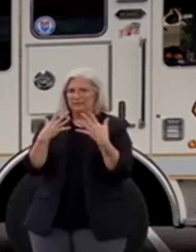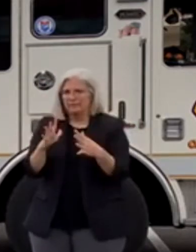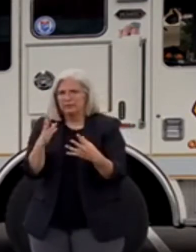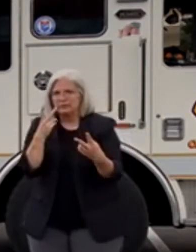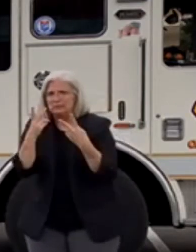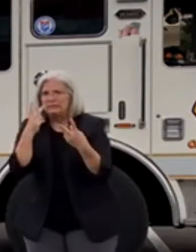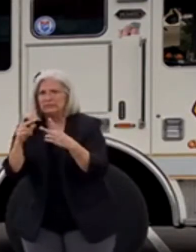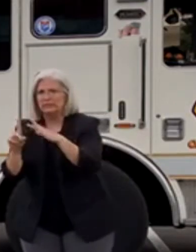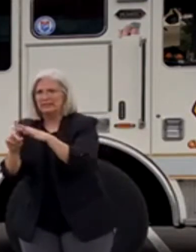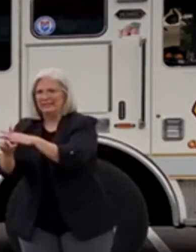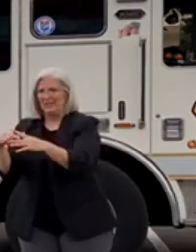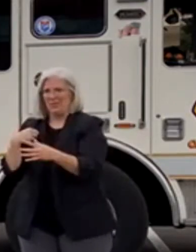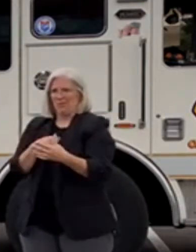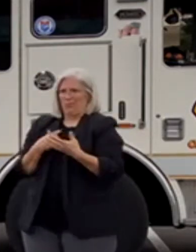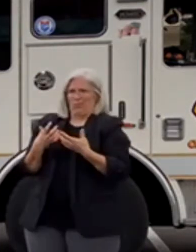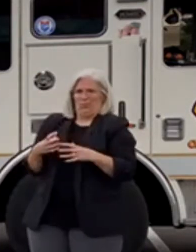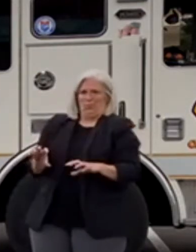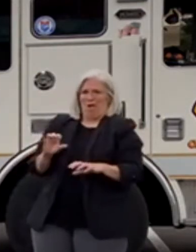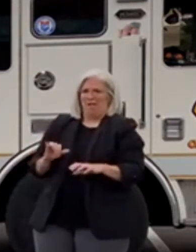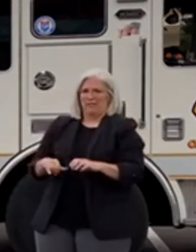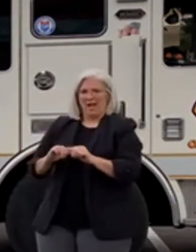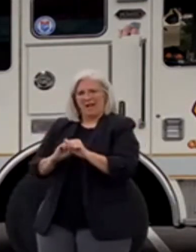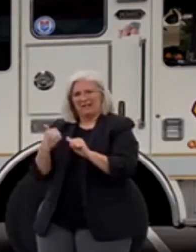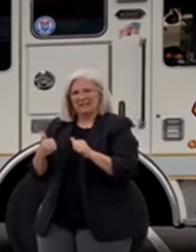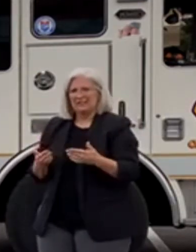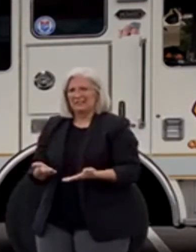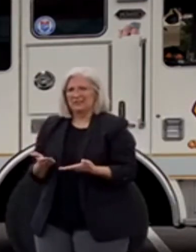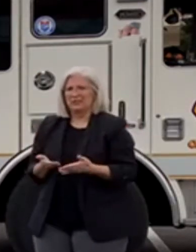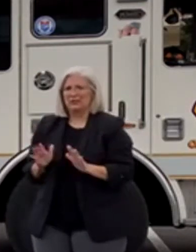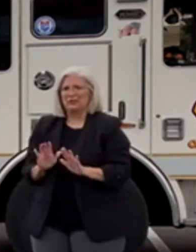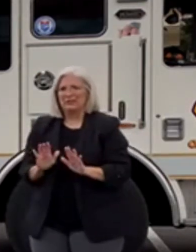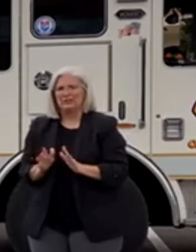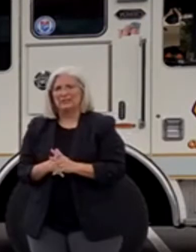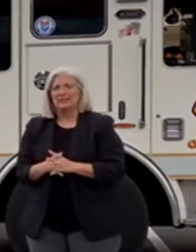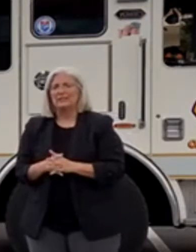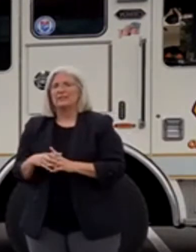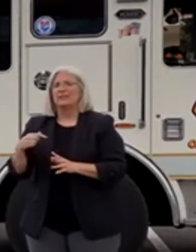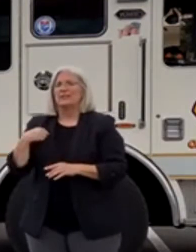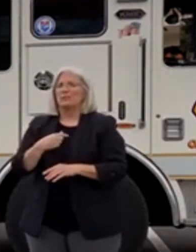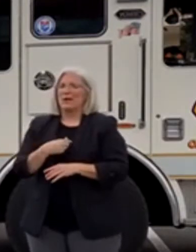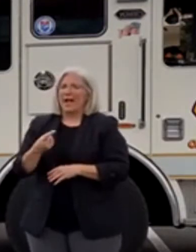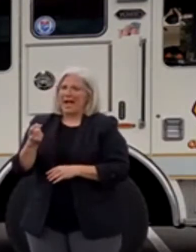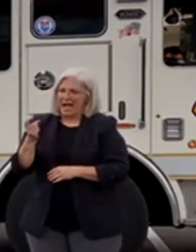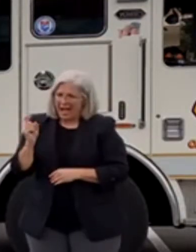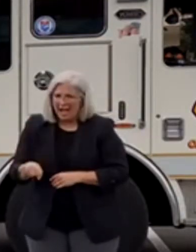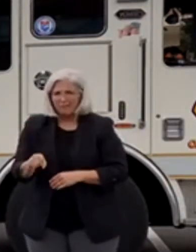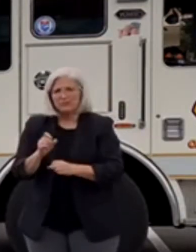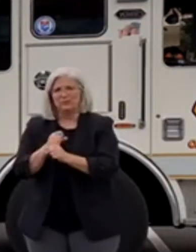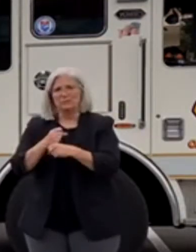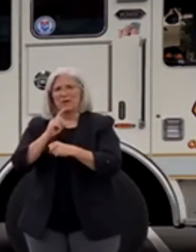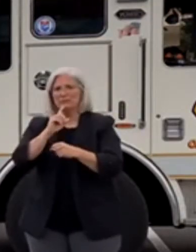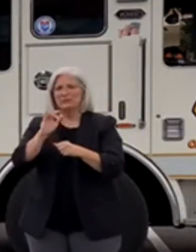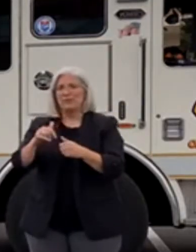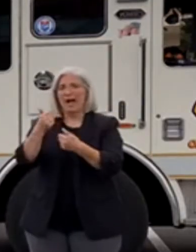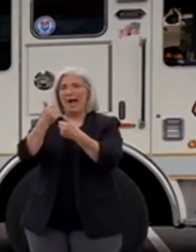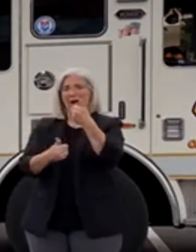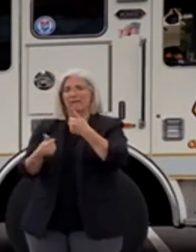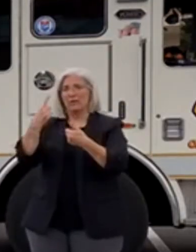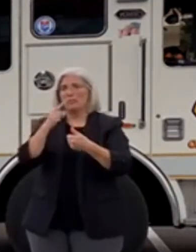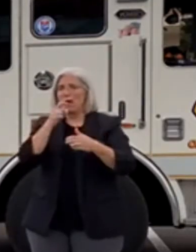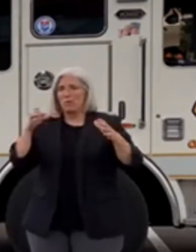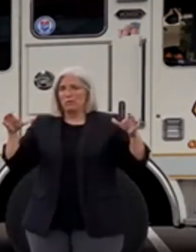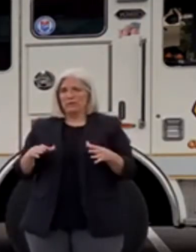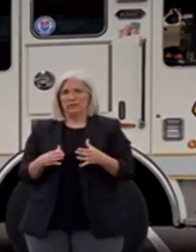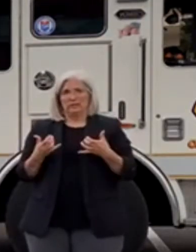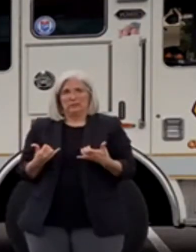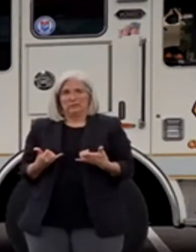with. And so we absolutely need everyone to come together here in Santa Clara